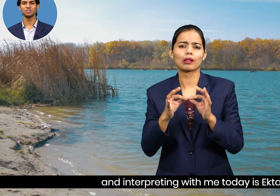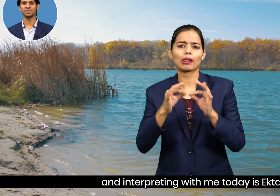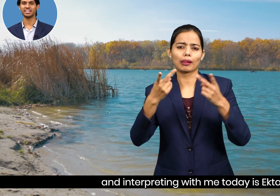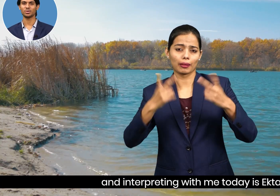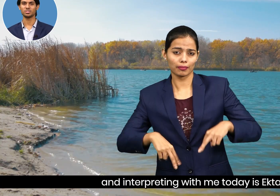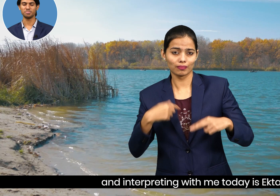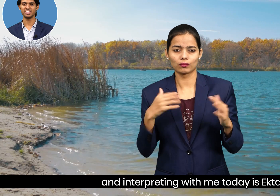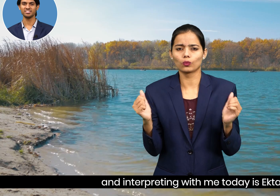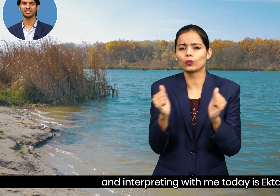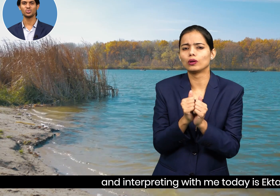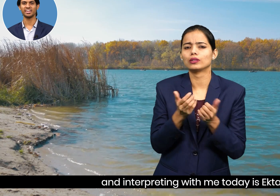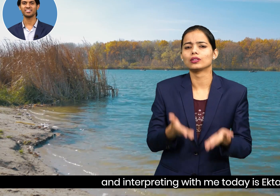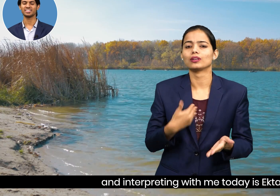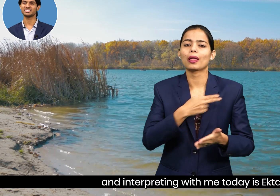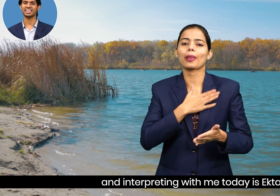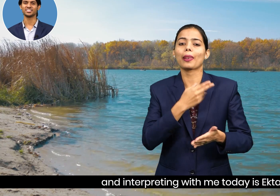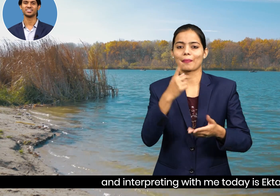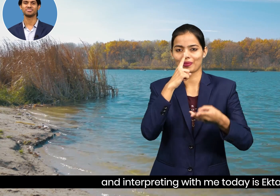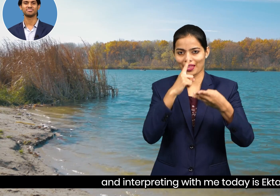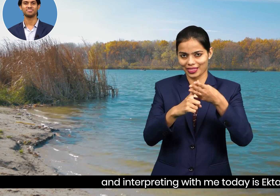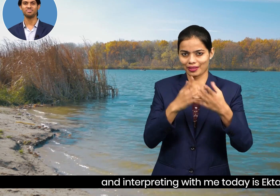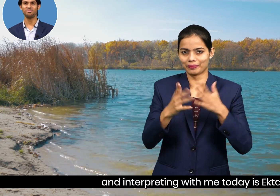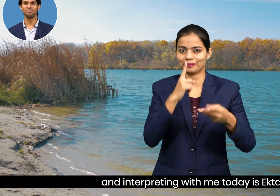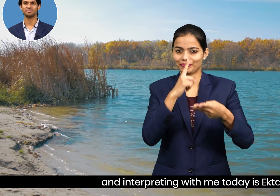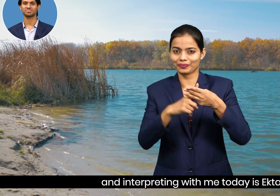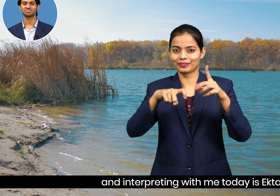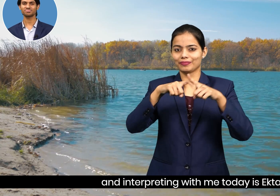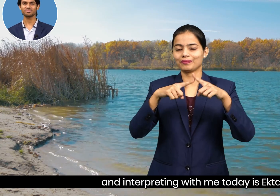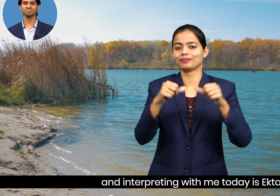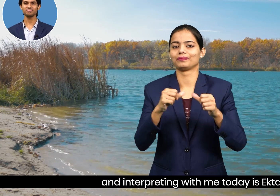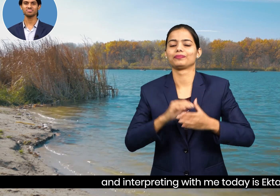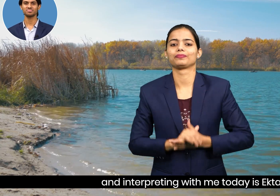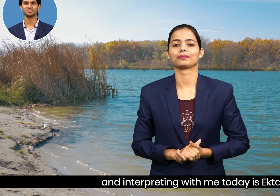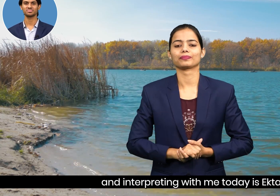And interpreting with me today is Ekta.